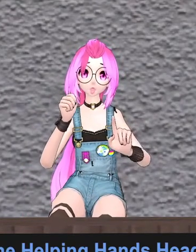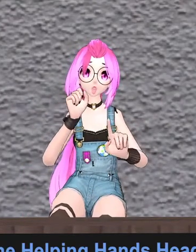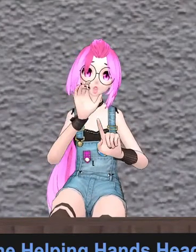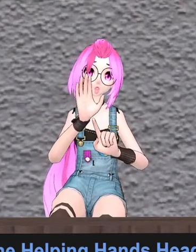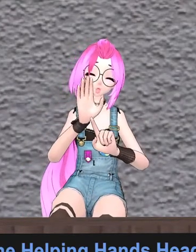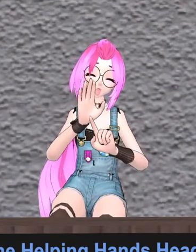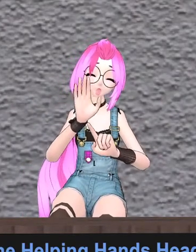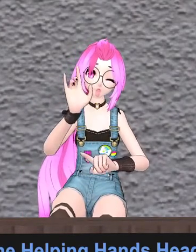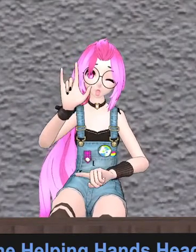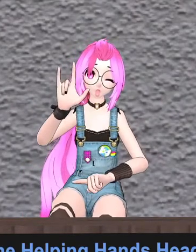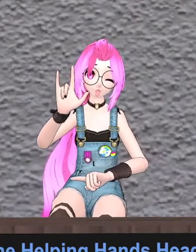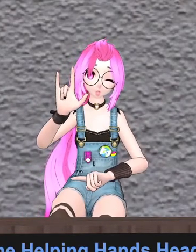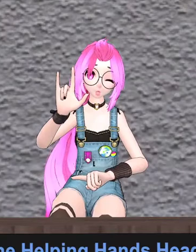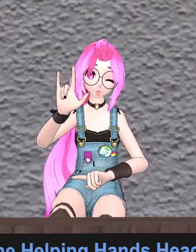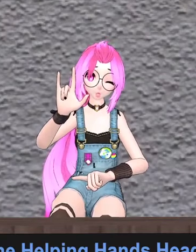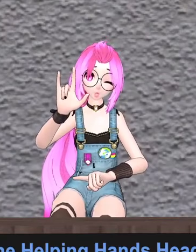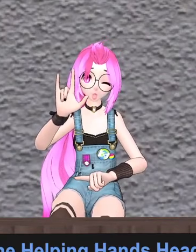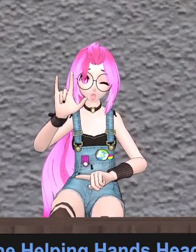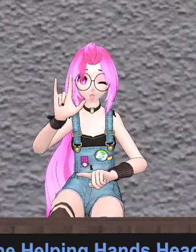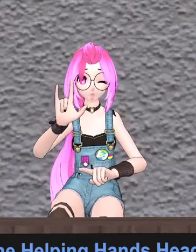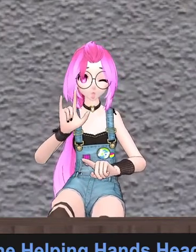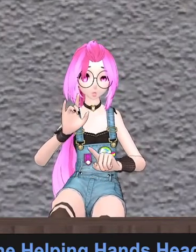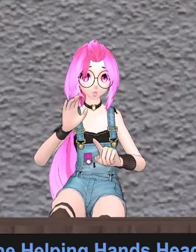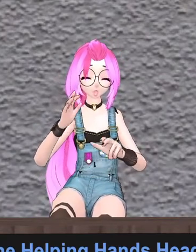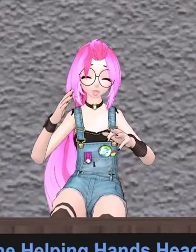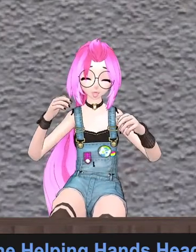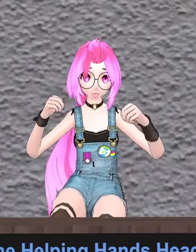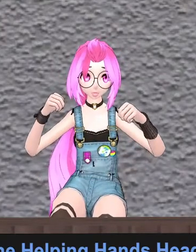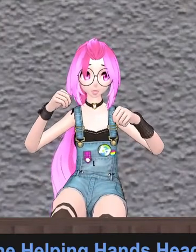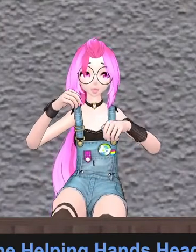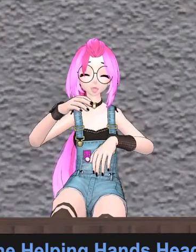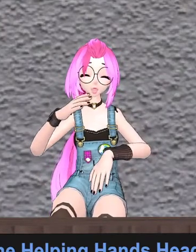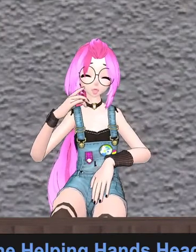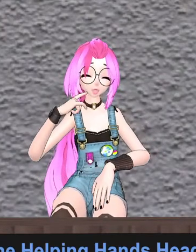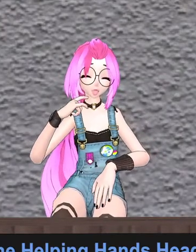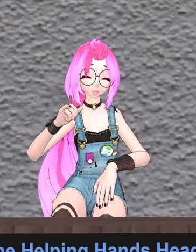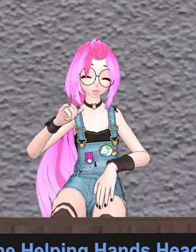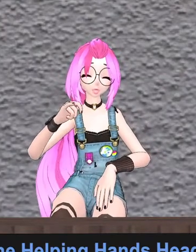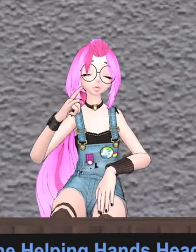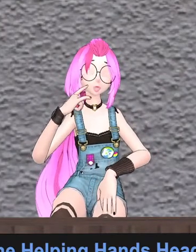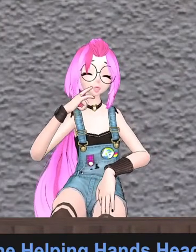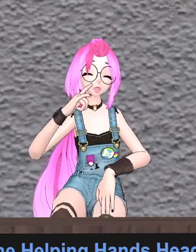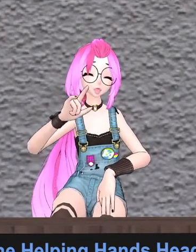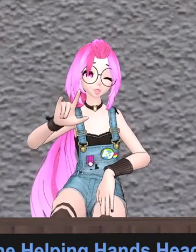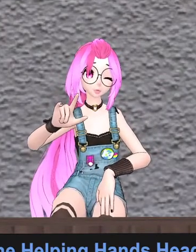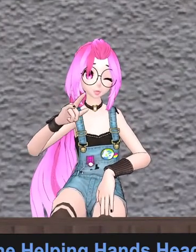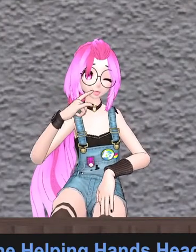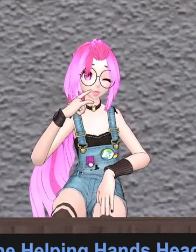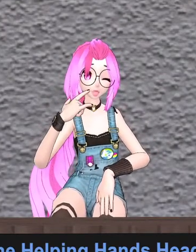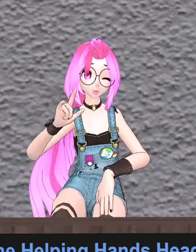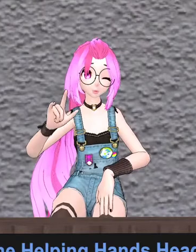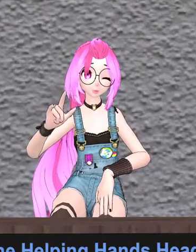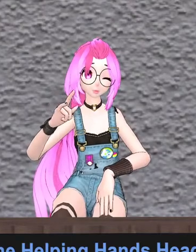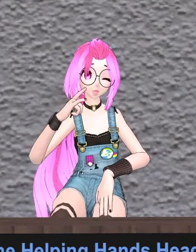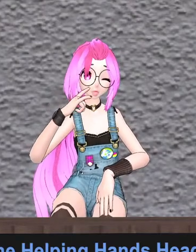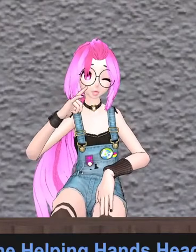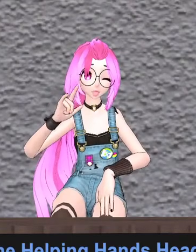of California popularizing I love you and California being known for the gold rush, and then you get this sign, which is